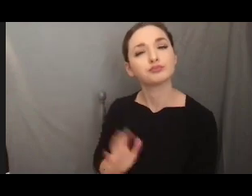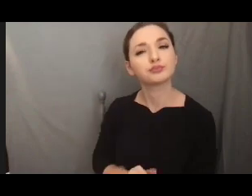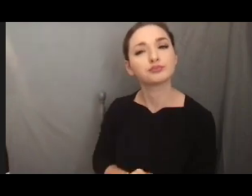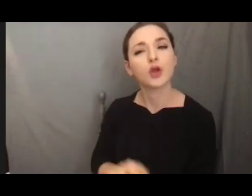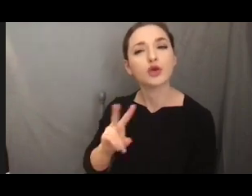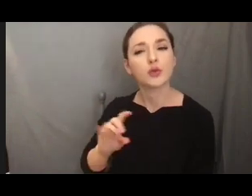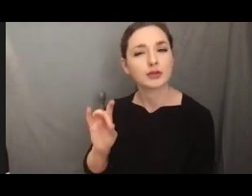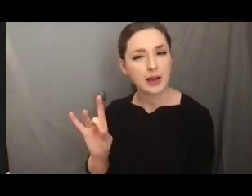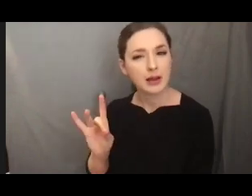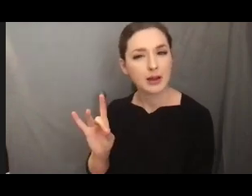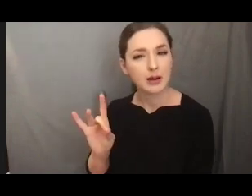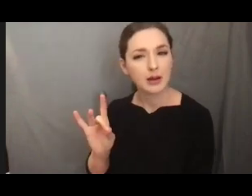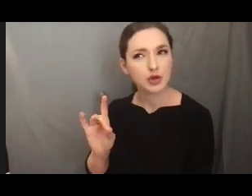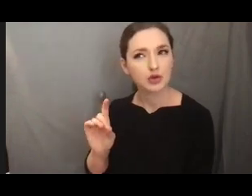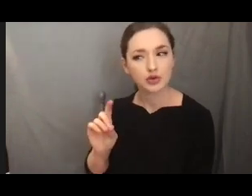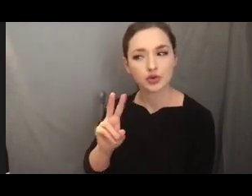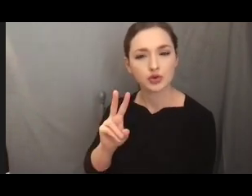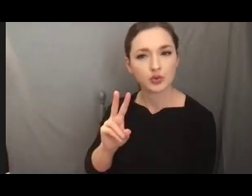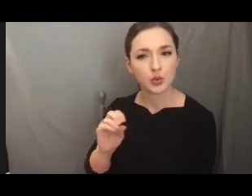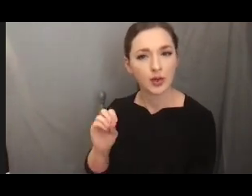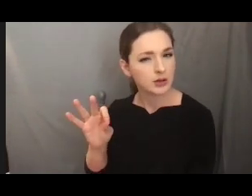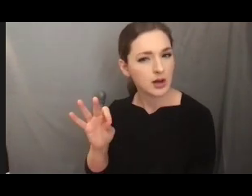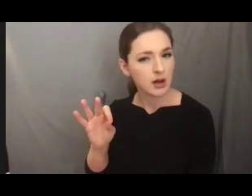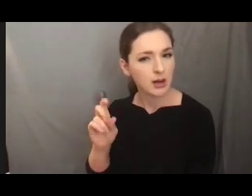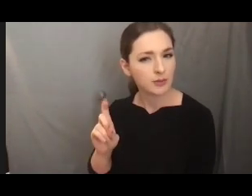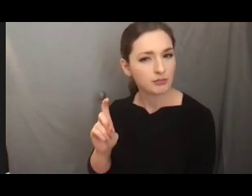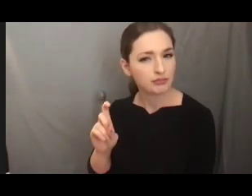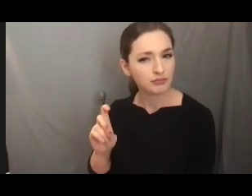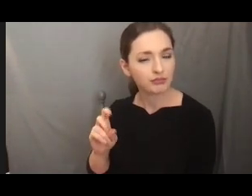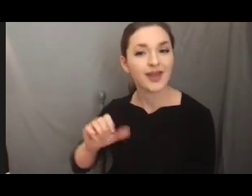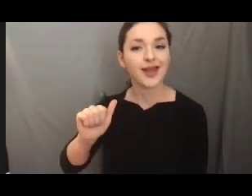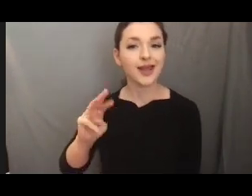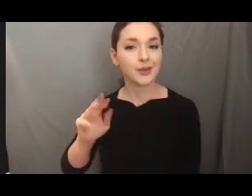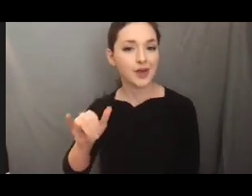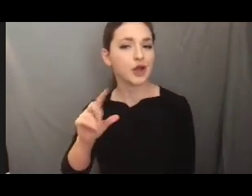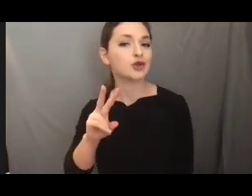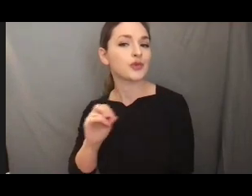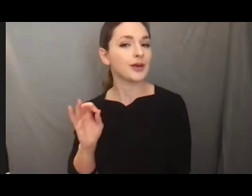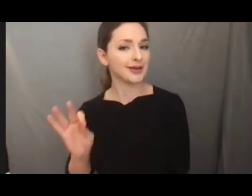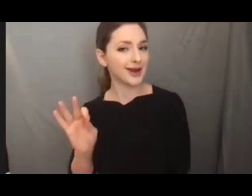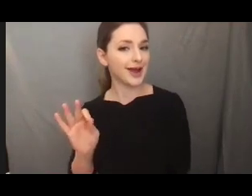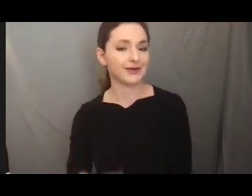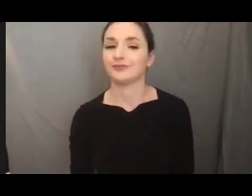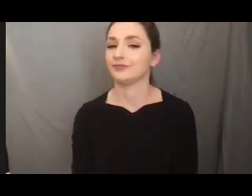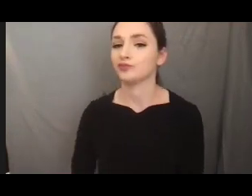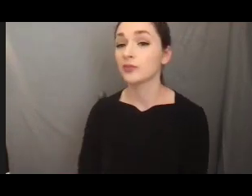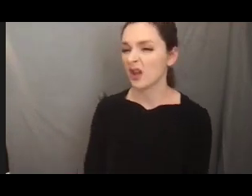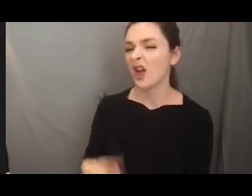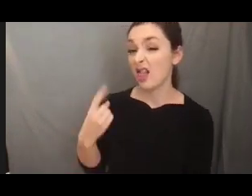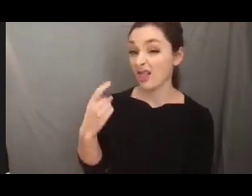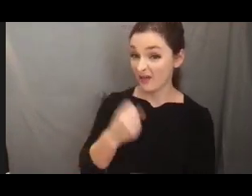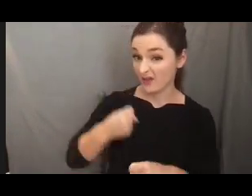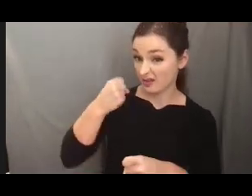2008, I believe. Is that right? 2009? 2009, I think. 2009. Somewhere in there. But it's 11 years old now. It still looks